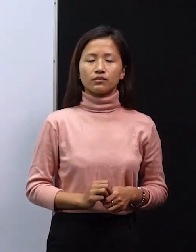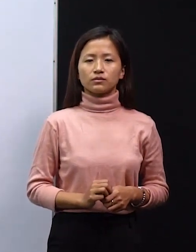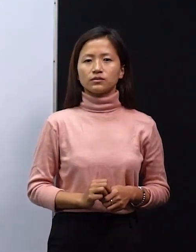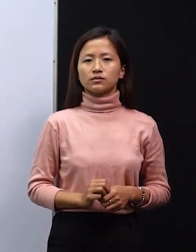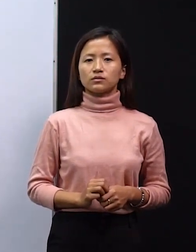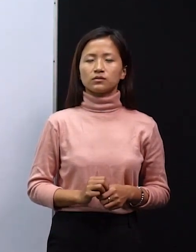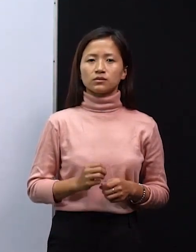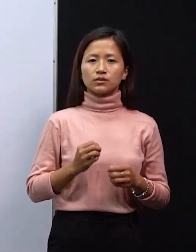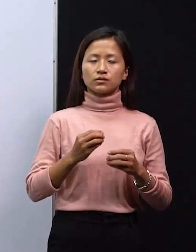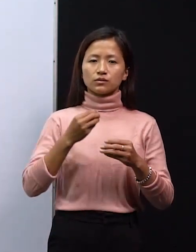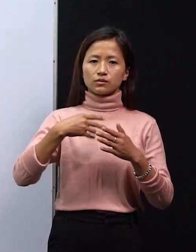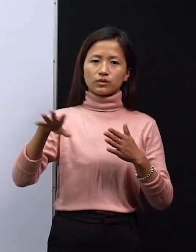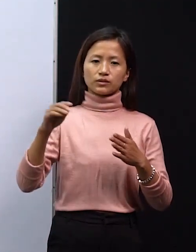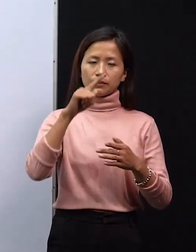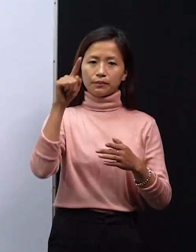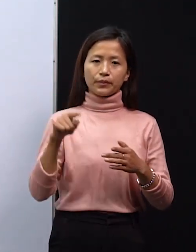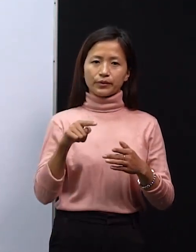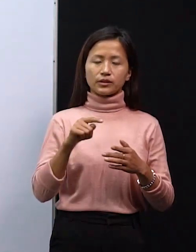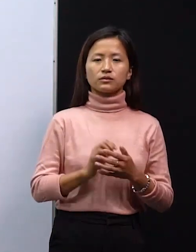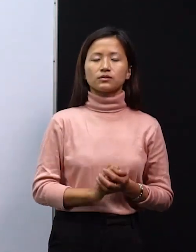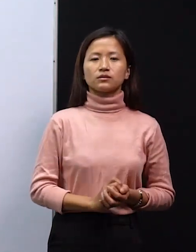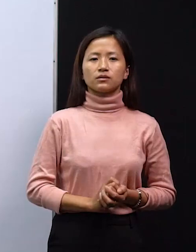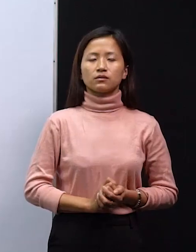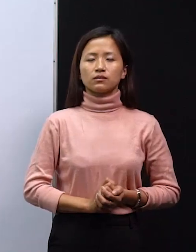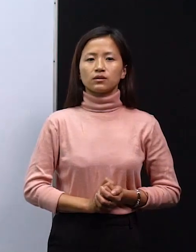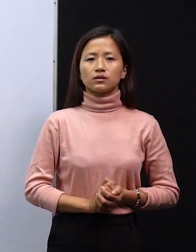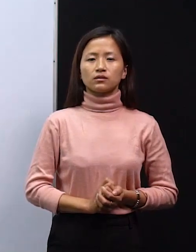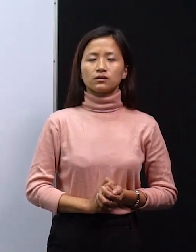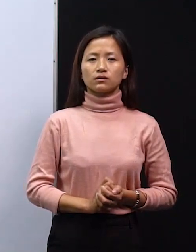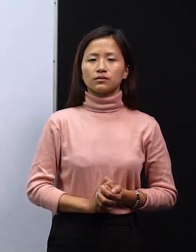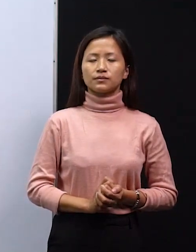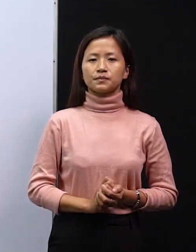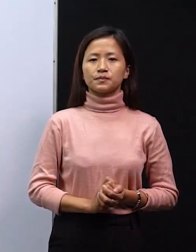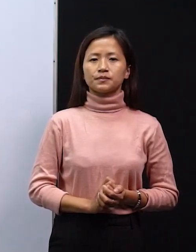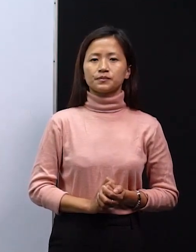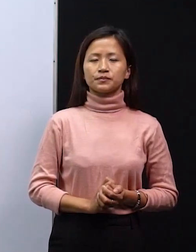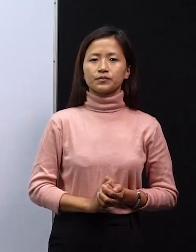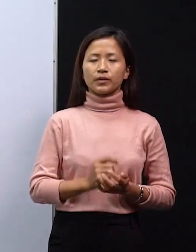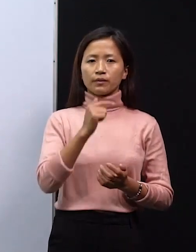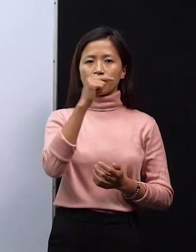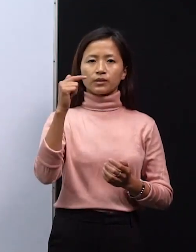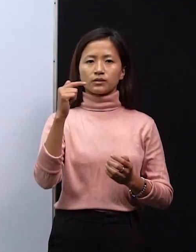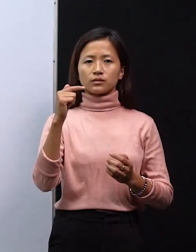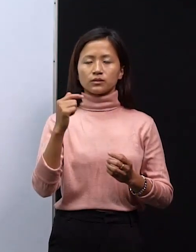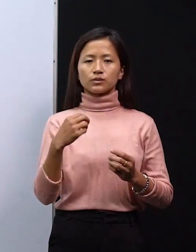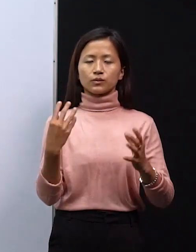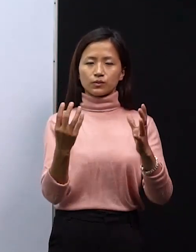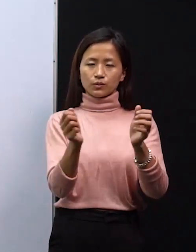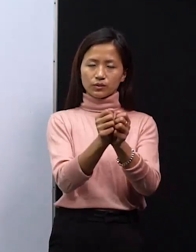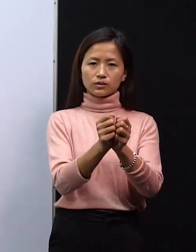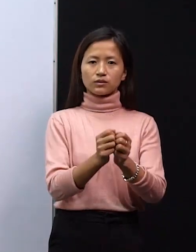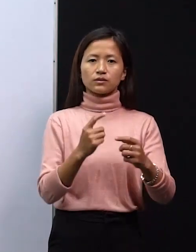to remove the bracket for the second binomial, we are going to multiply minus with the signs inside.